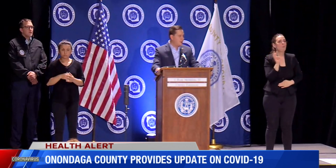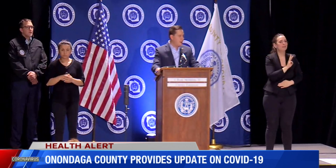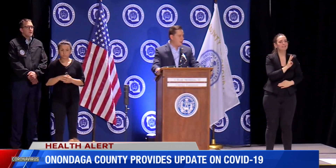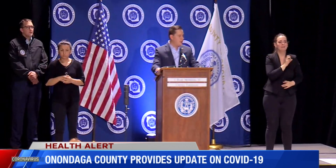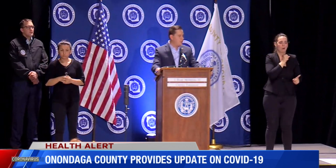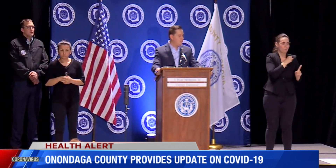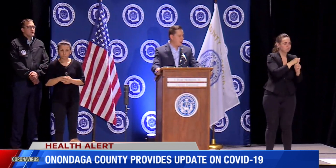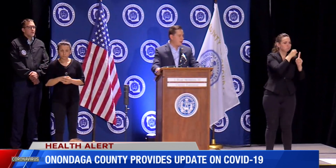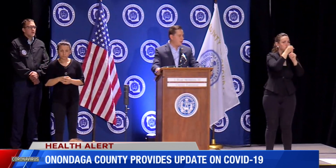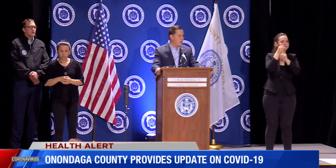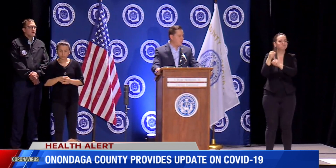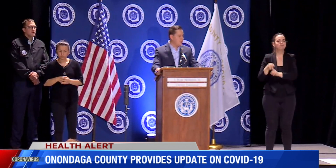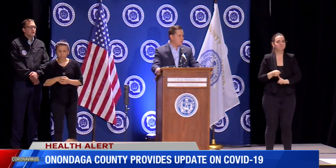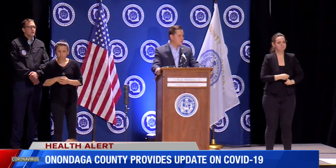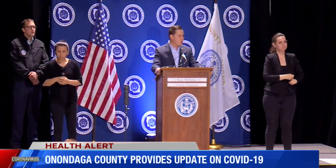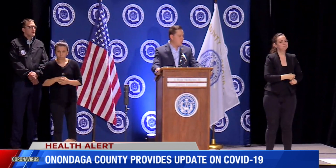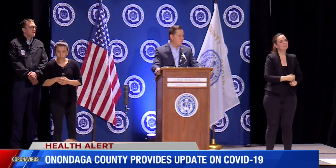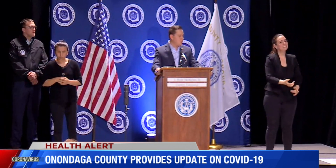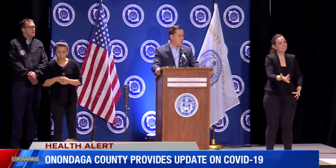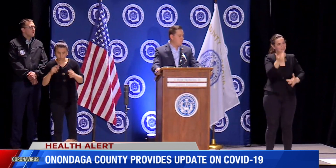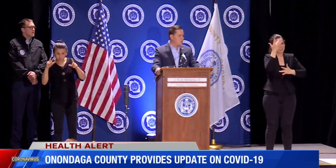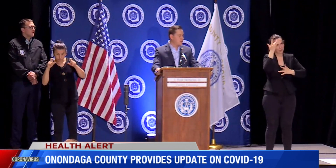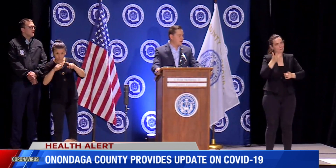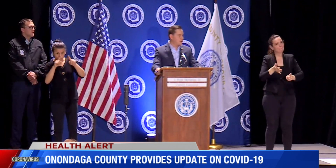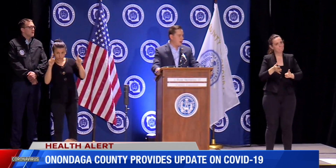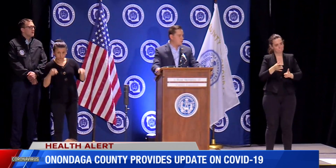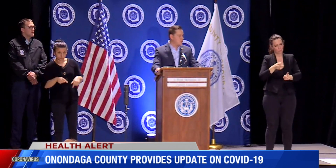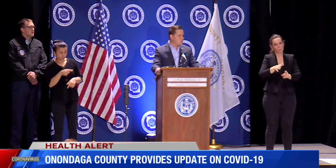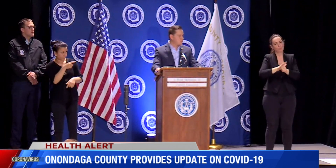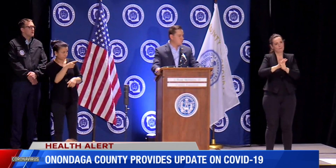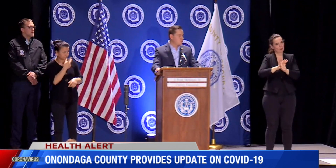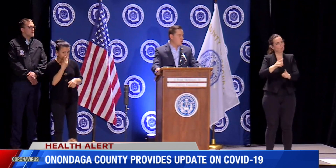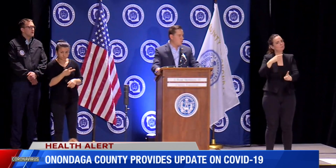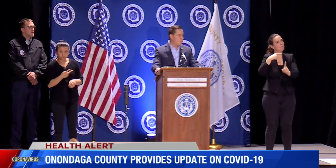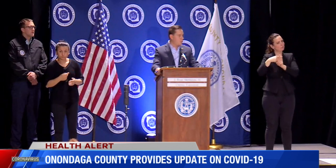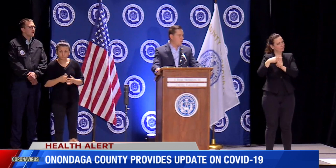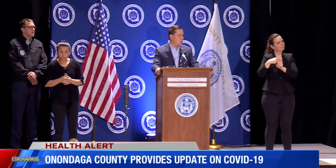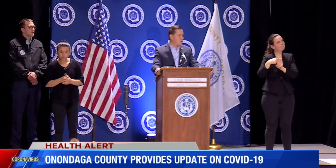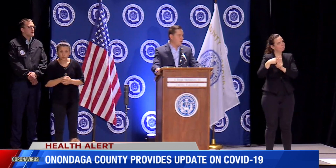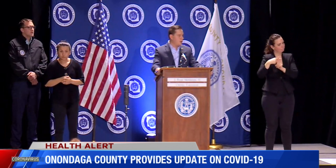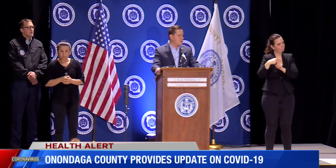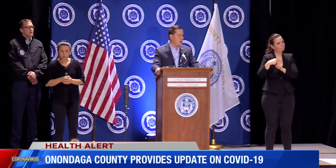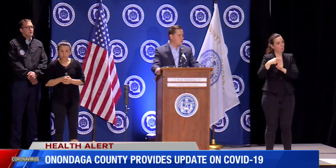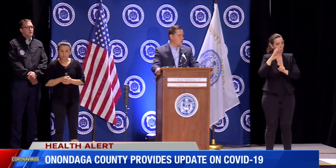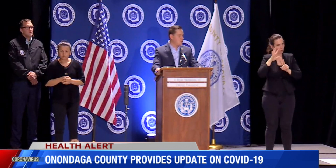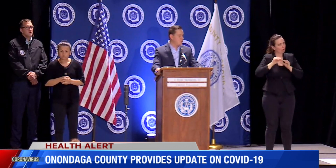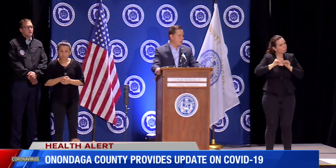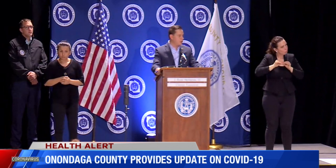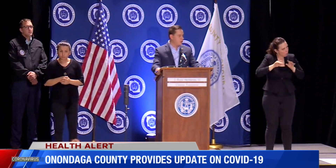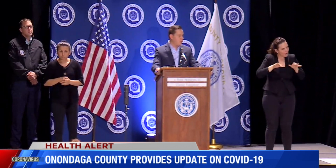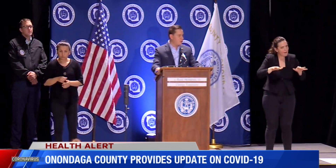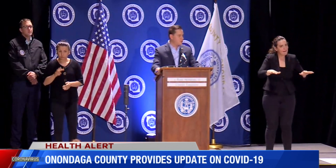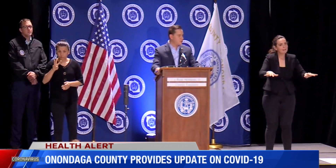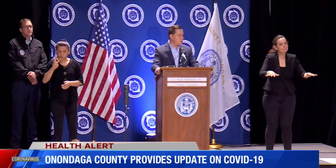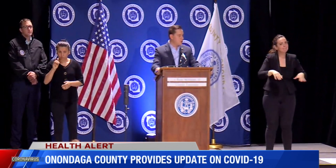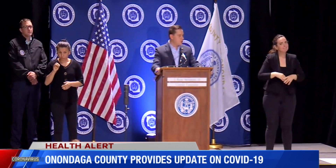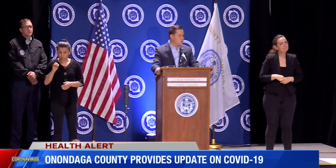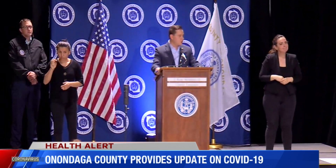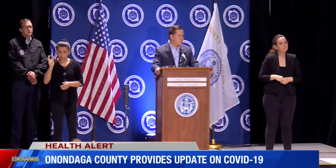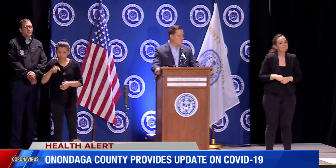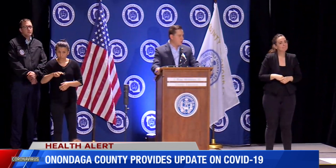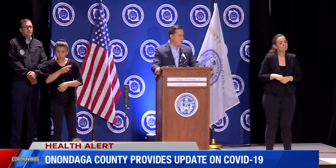we highlighted by caseload per 10,000 what towns are doing better than